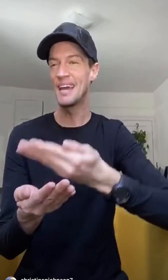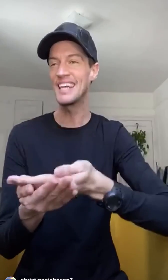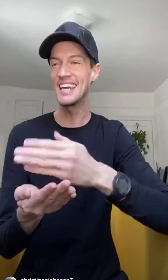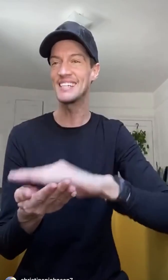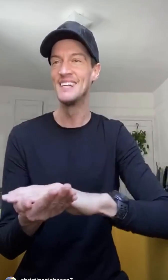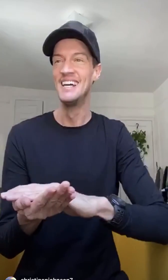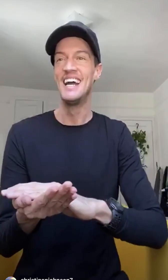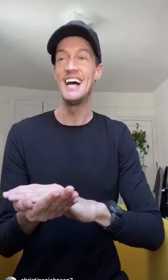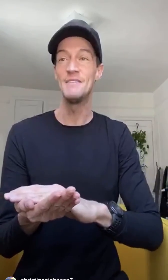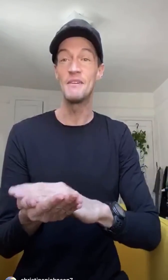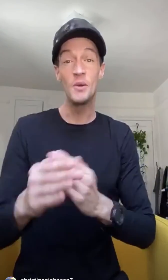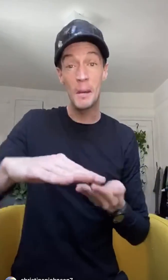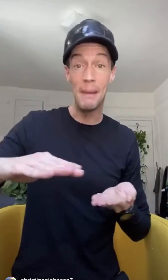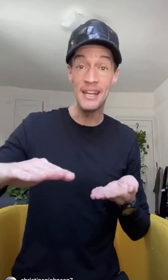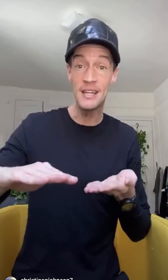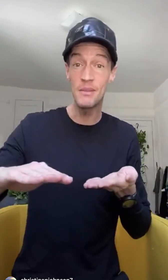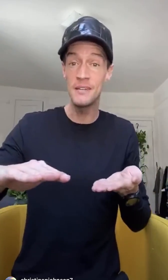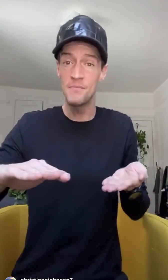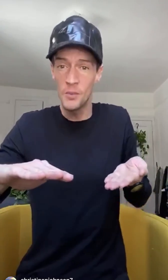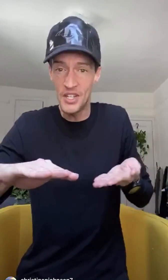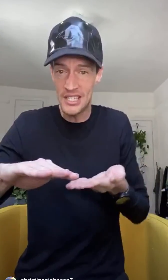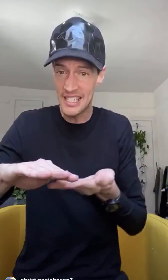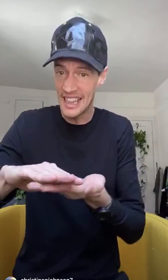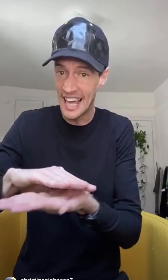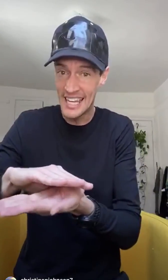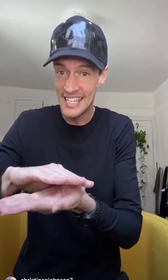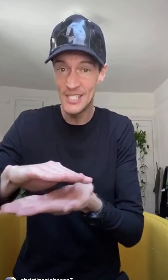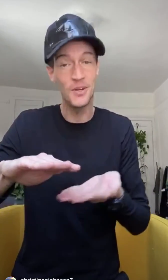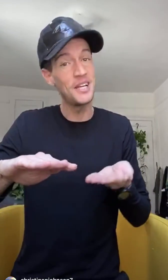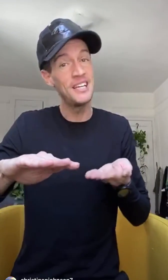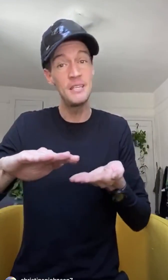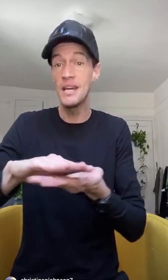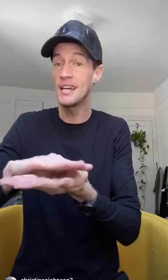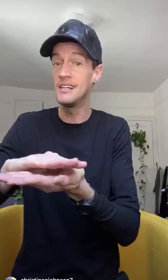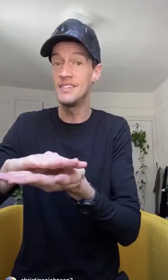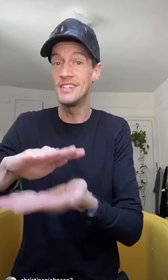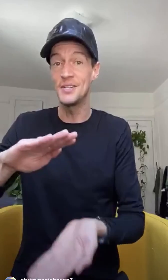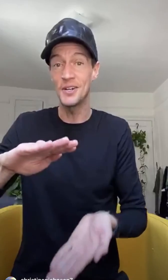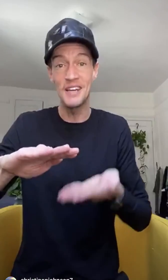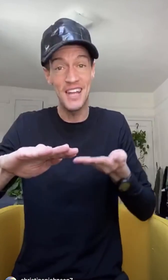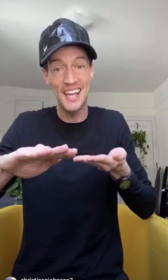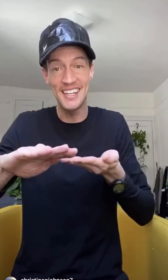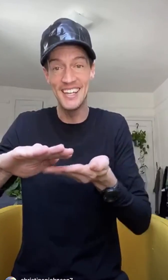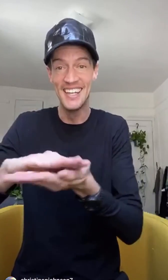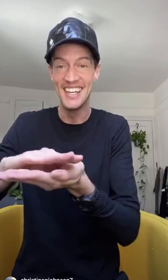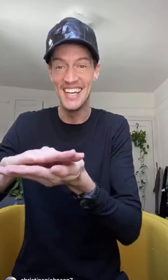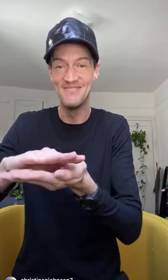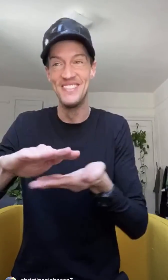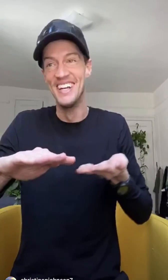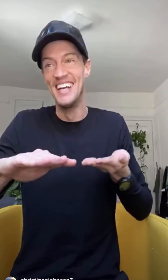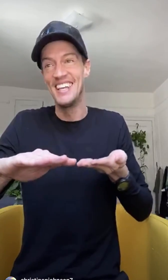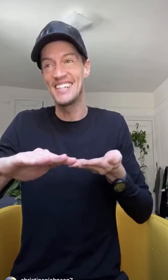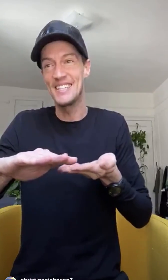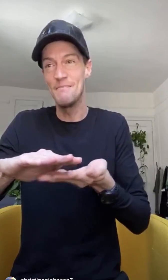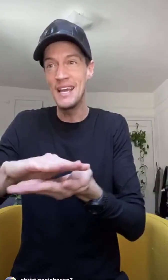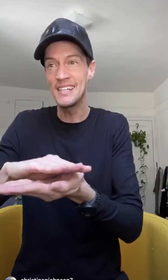You know what goes really good with pancakes is syrup or molasses. And that was a sign we learned yesterday. Syrup or molasses, just